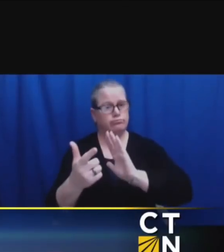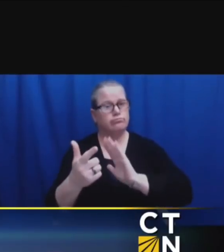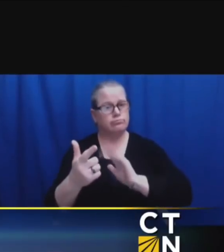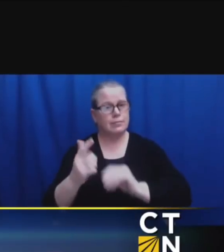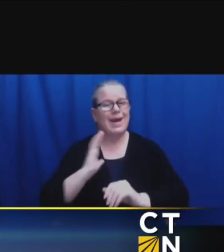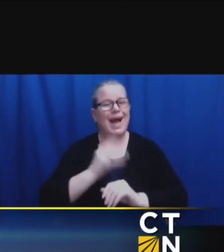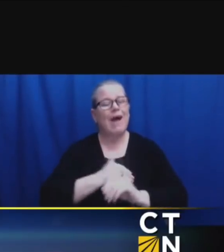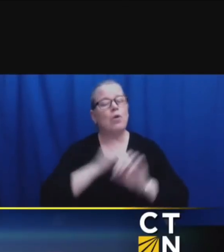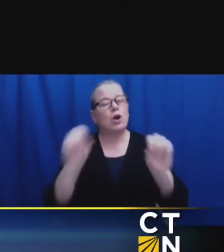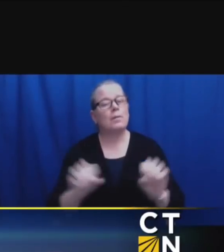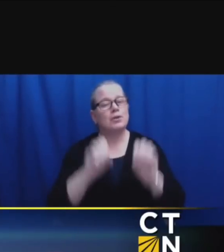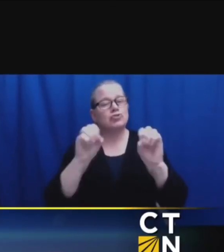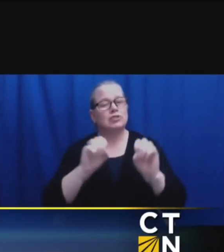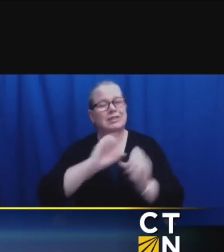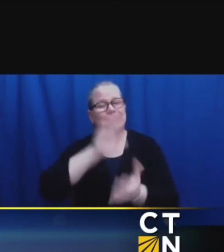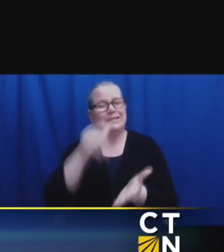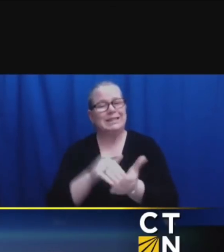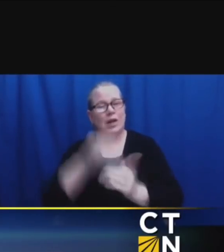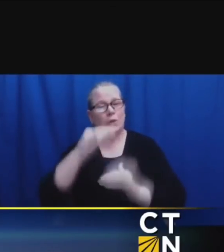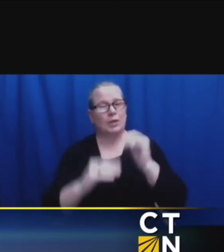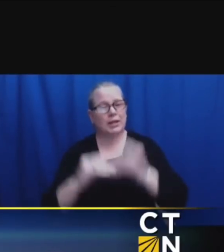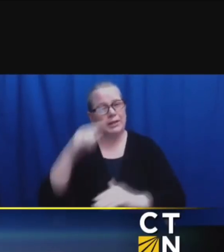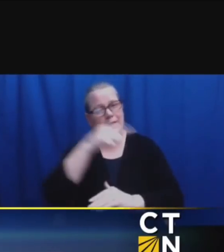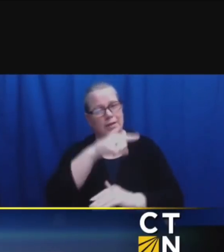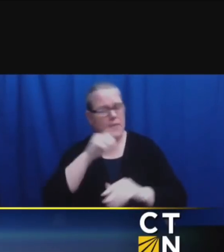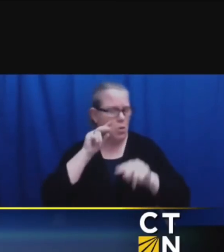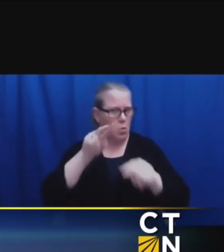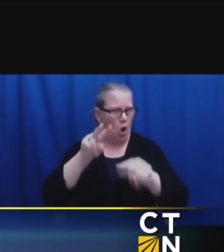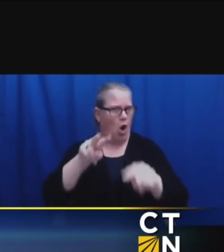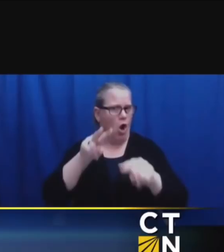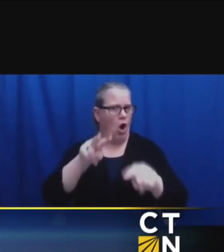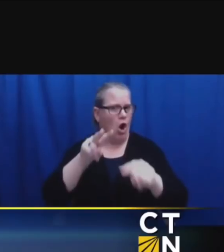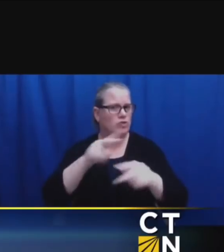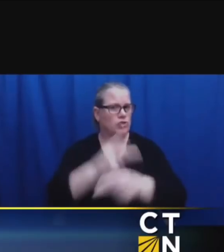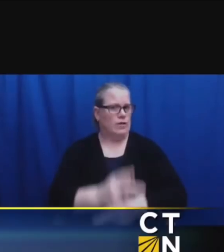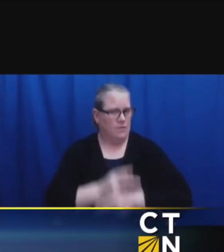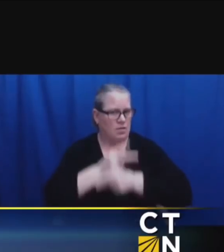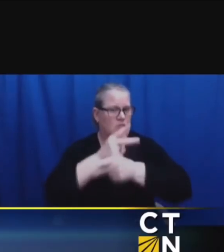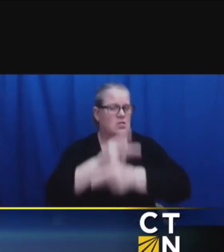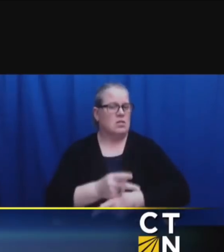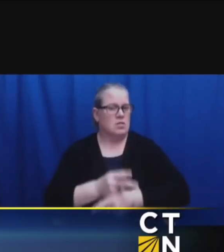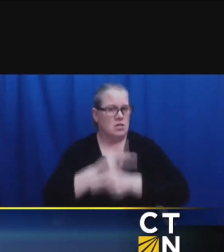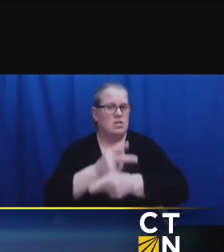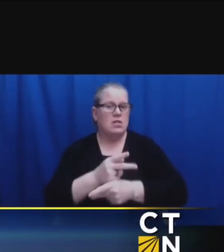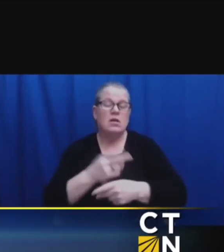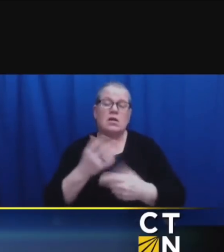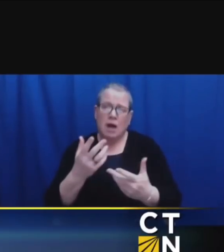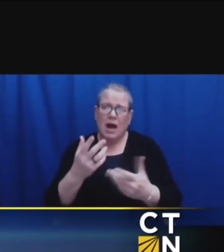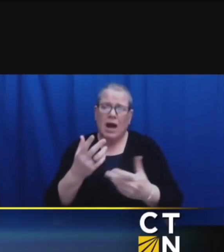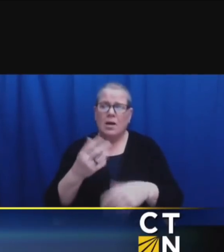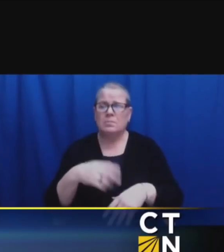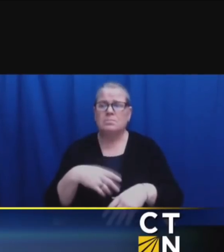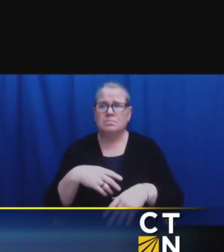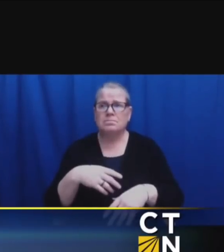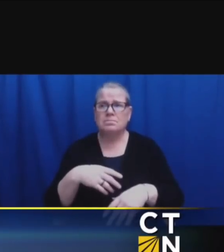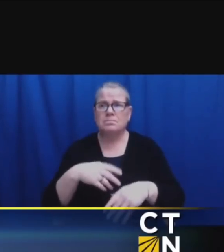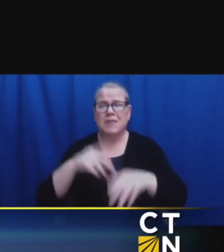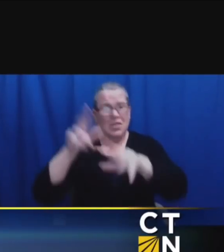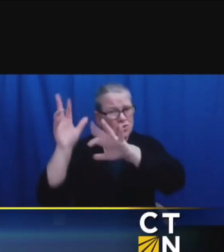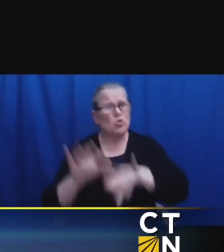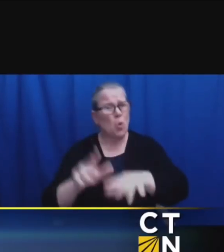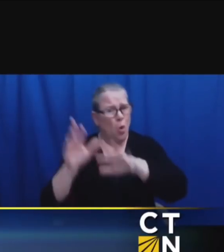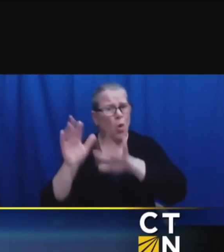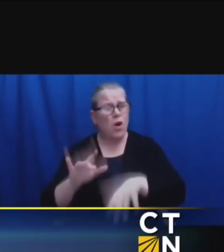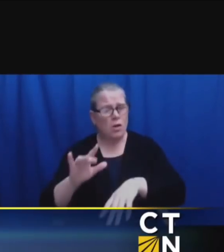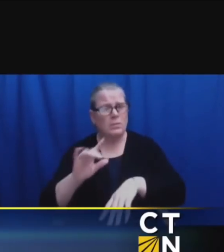I described early this morning, though, John, it's a severe storm, but really severe in terms of its duration